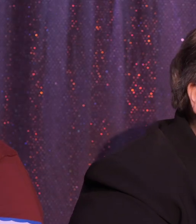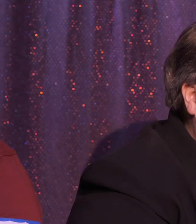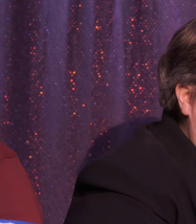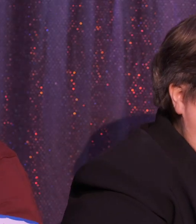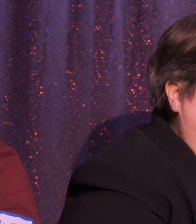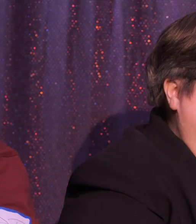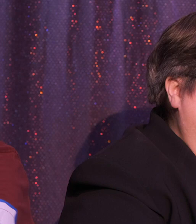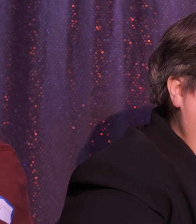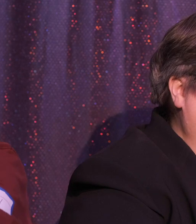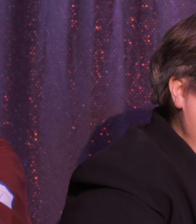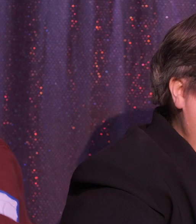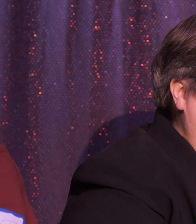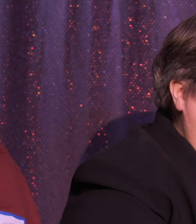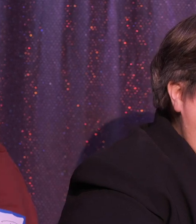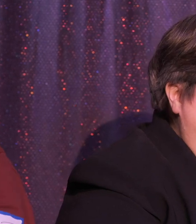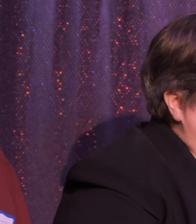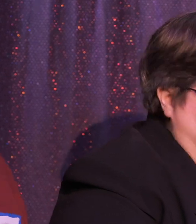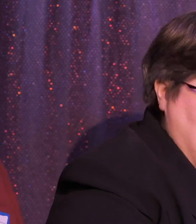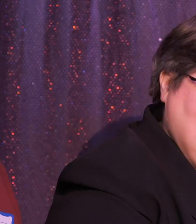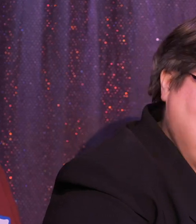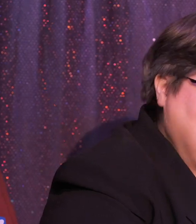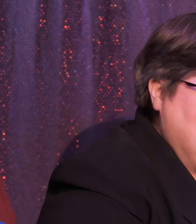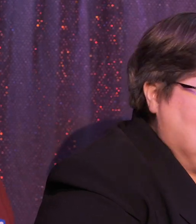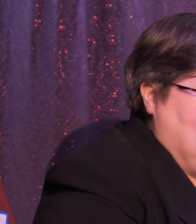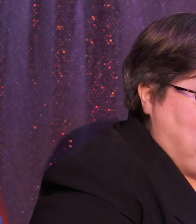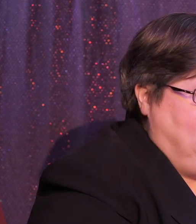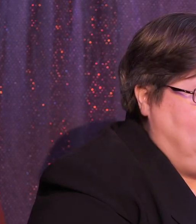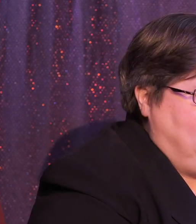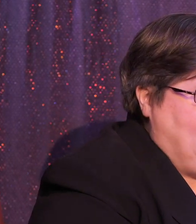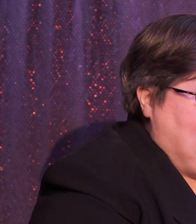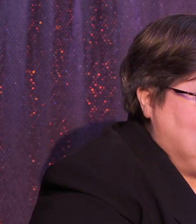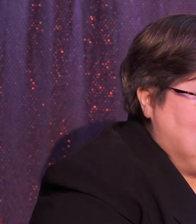He was really good friends with my sister. Gorgeous guy.